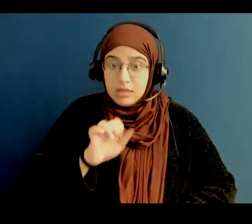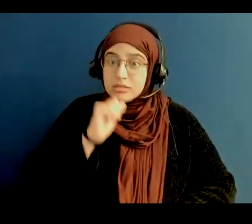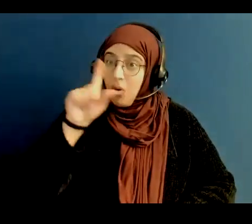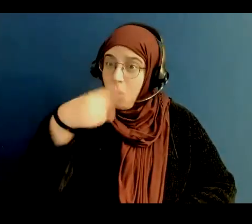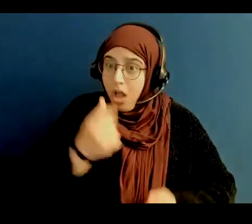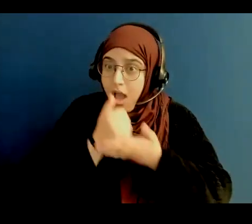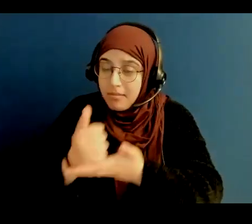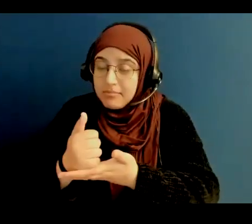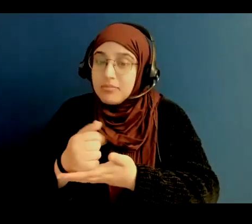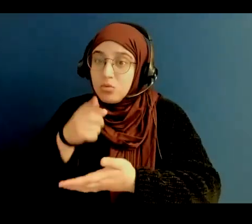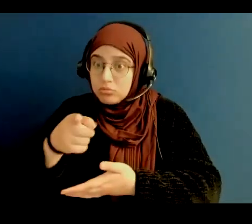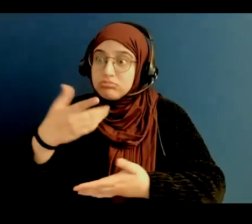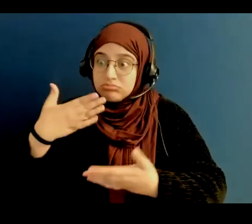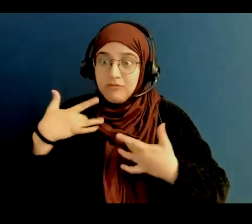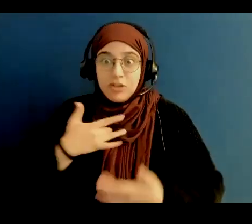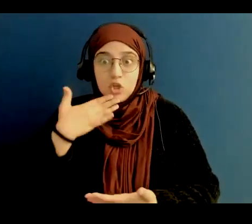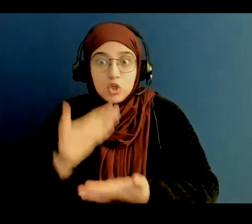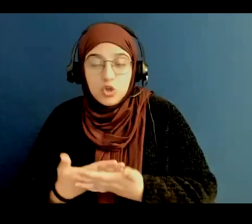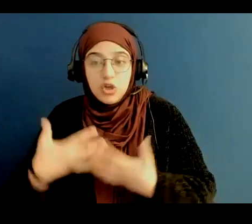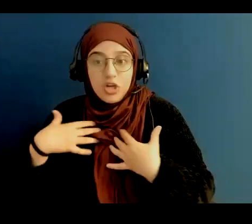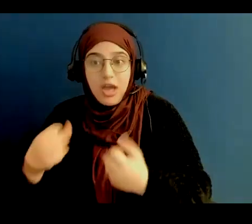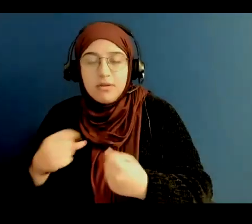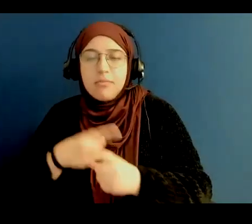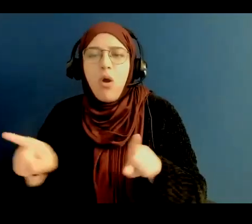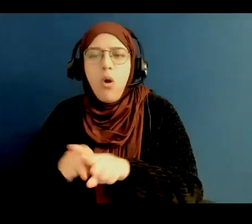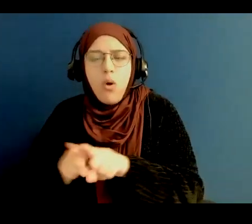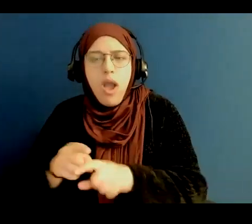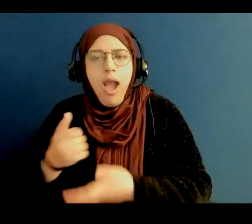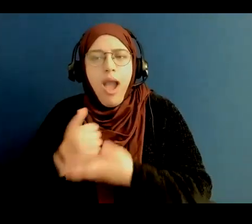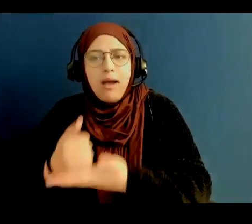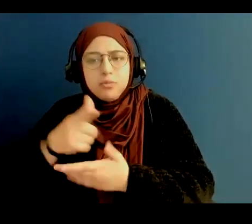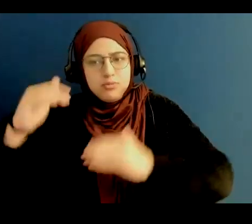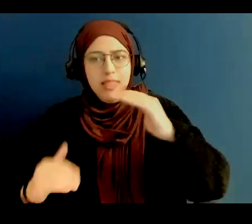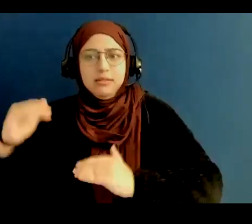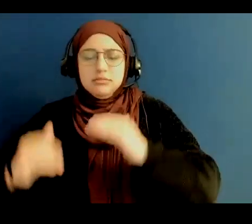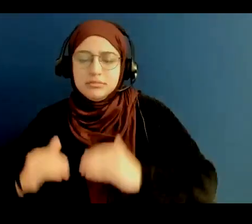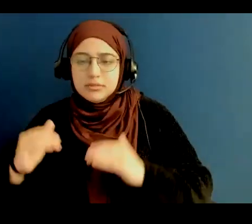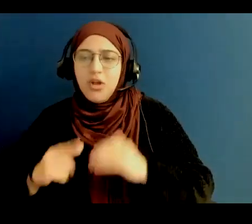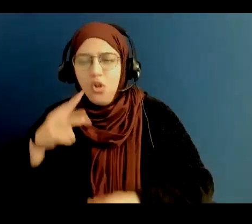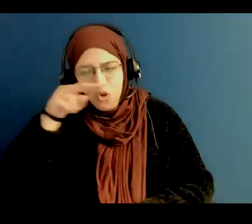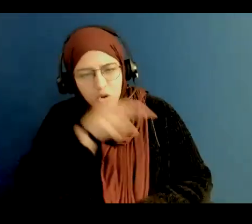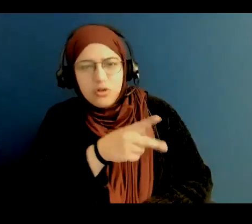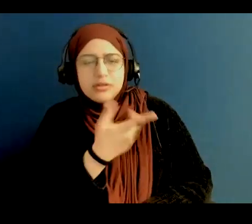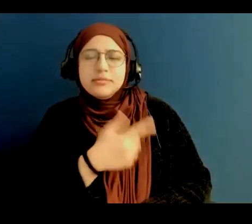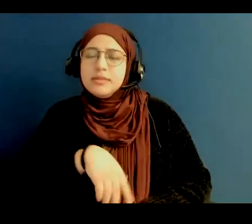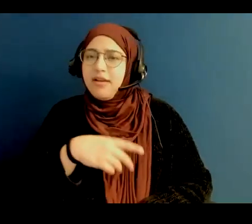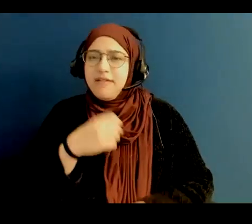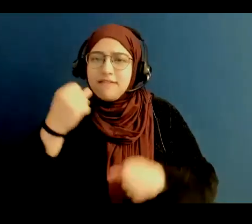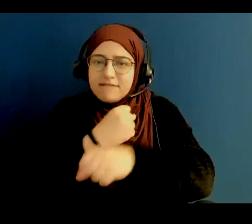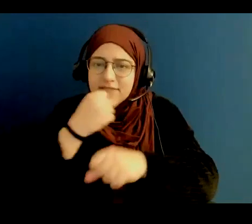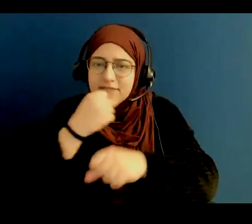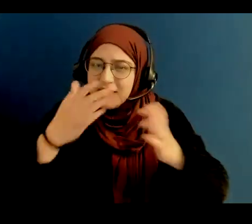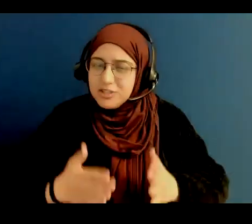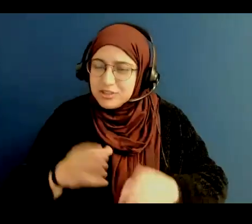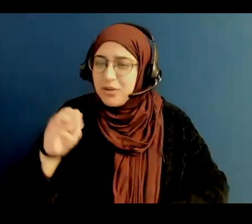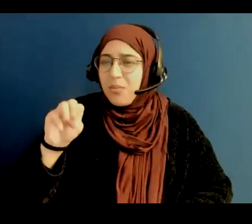better, but it will help you with discipline. Look at fighters such as Khabib and Muhammad Ali and many other fighters